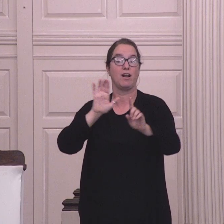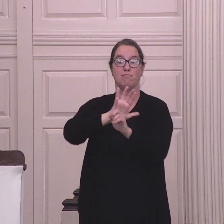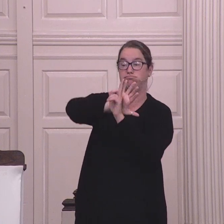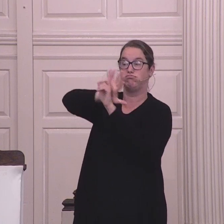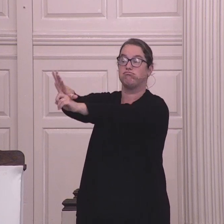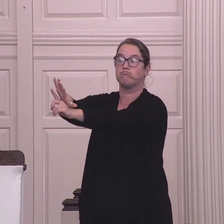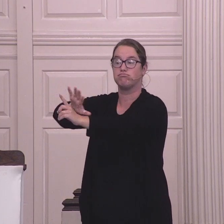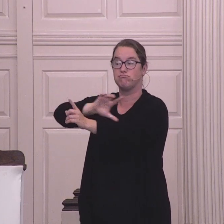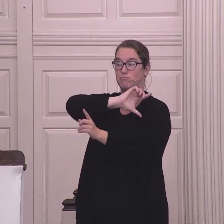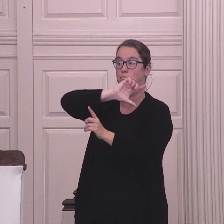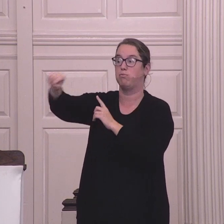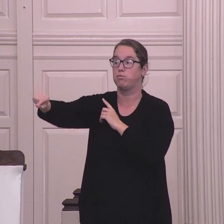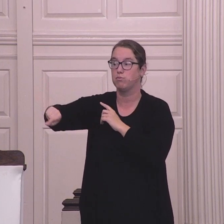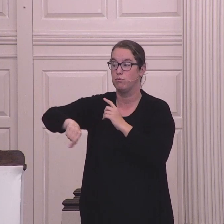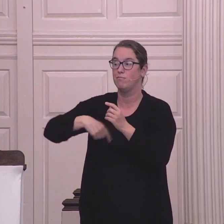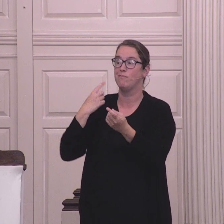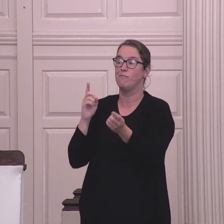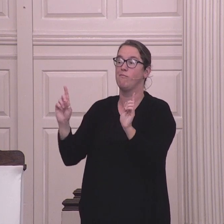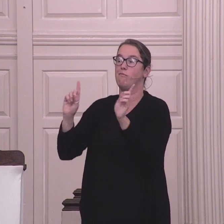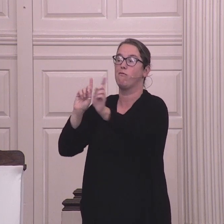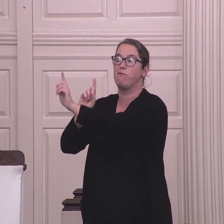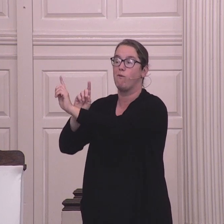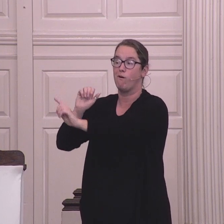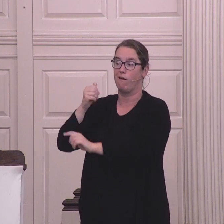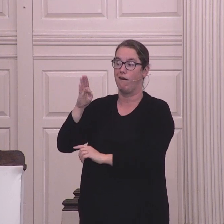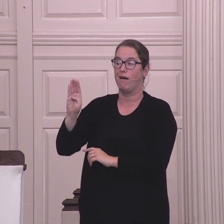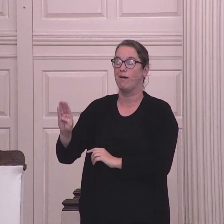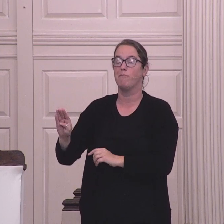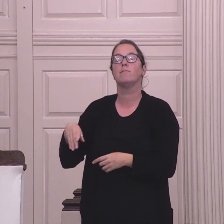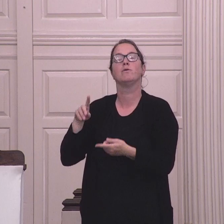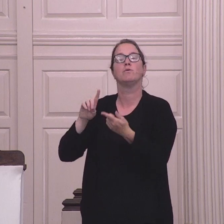Ahab as far as the approaches